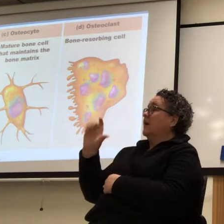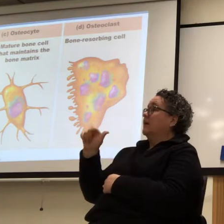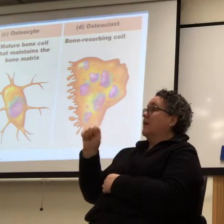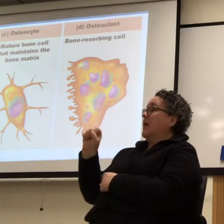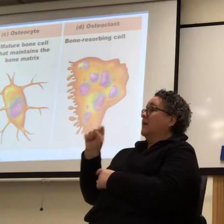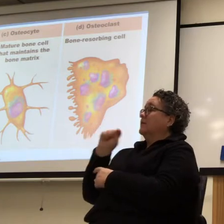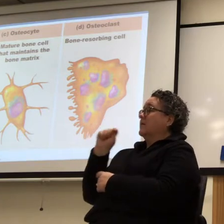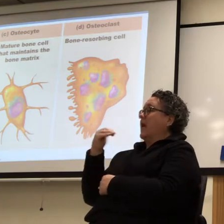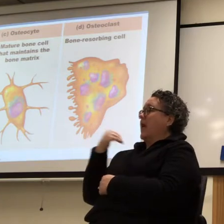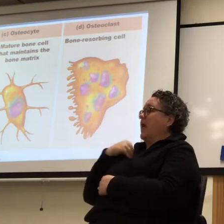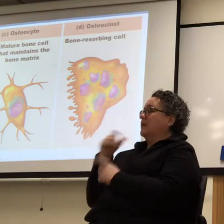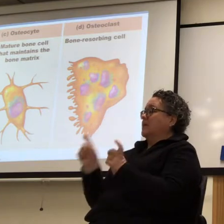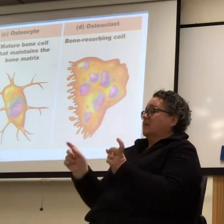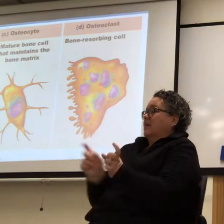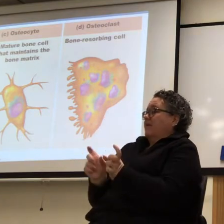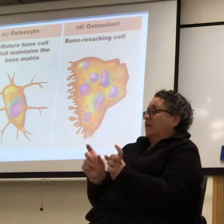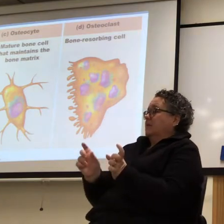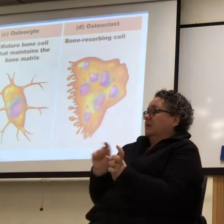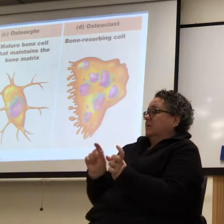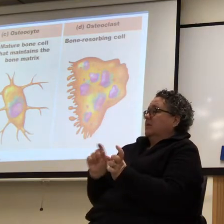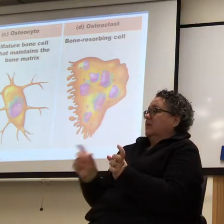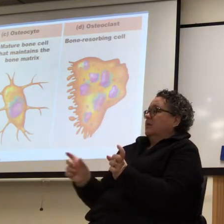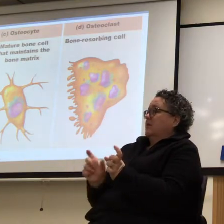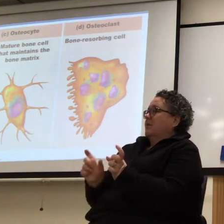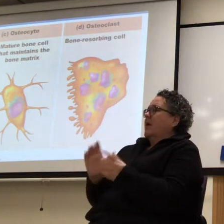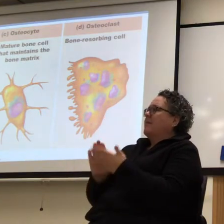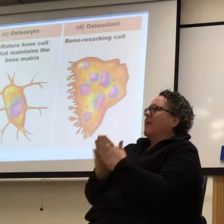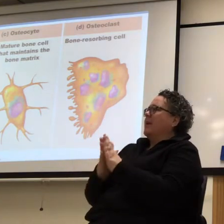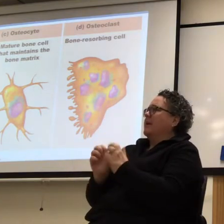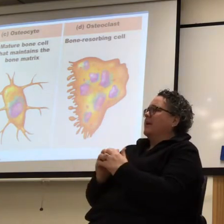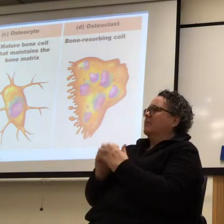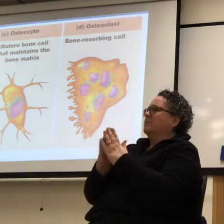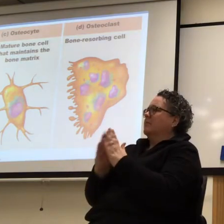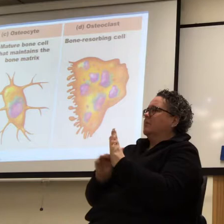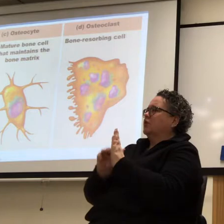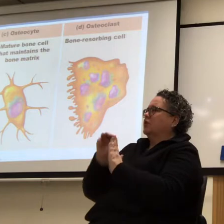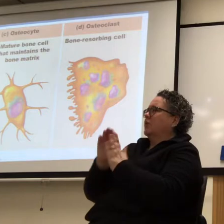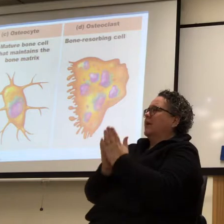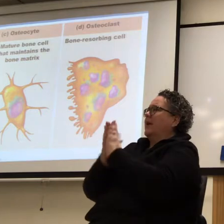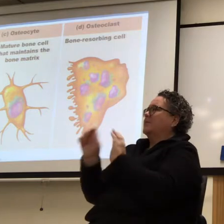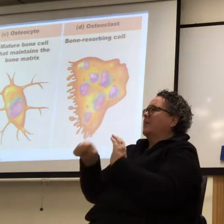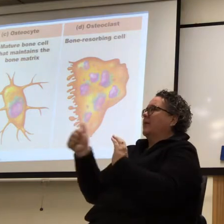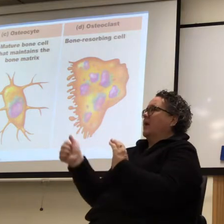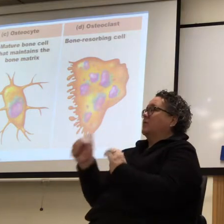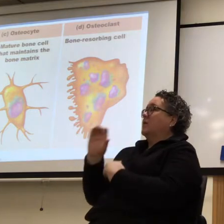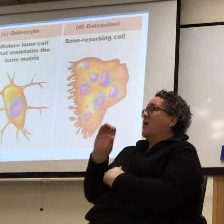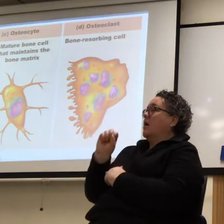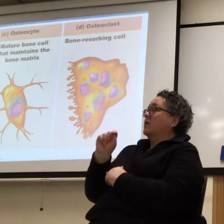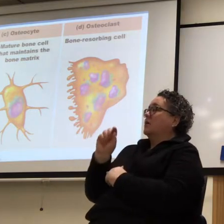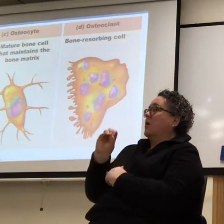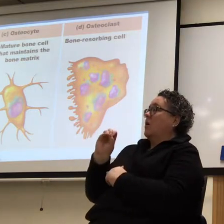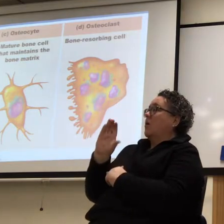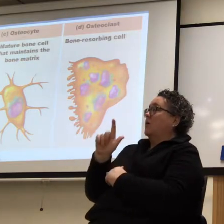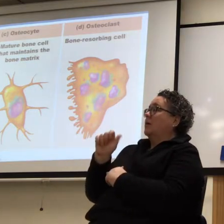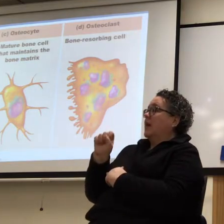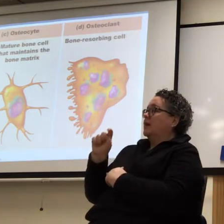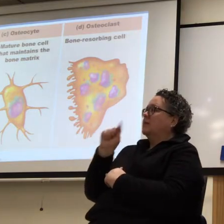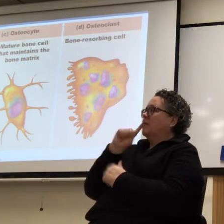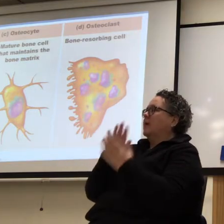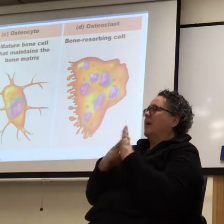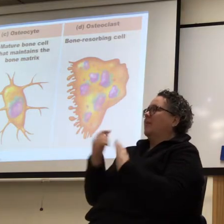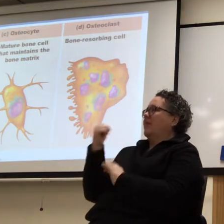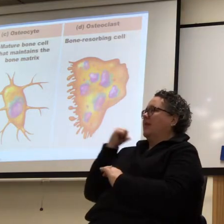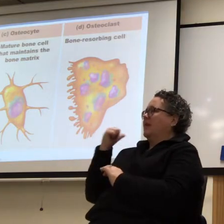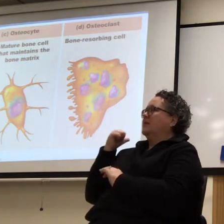cell, it means it might mature into something else. So osteoblasts actually become these. These